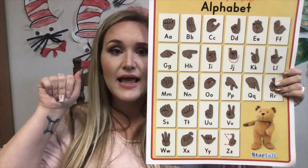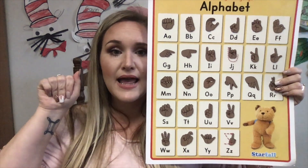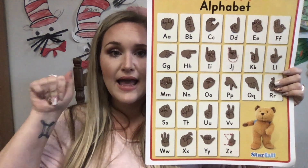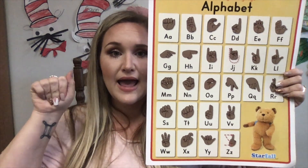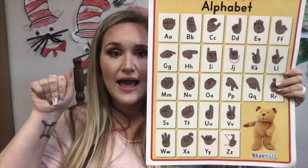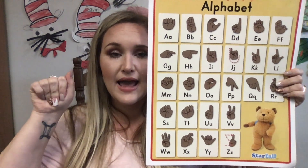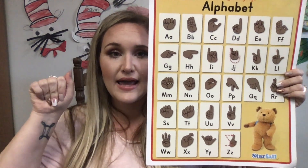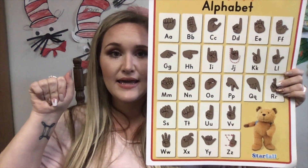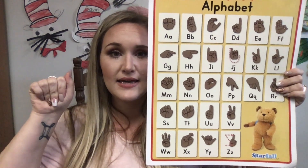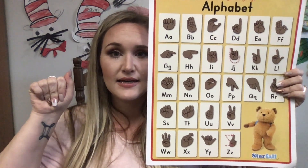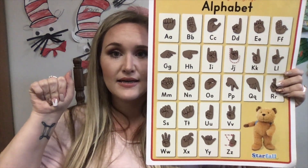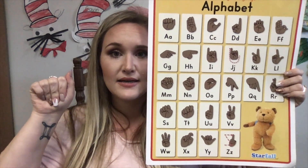A,